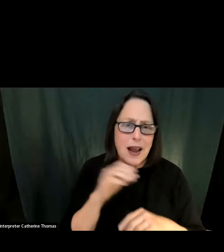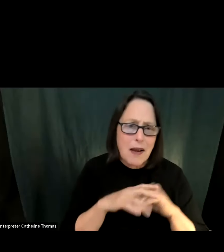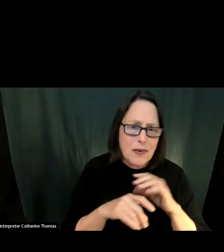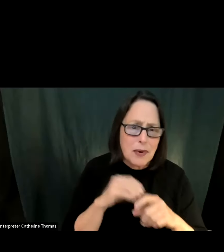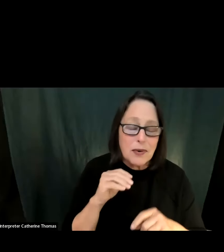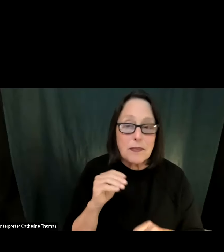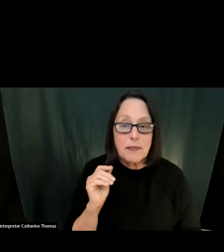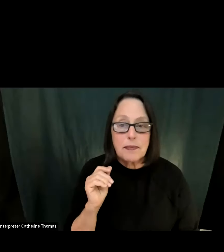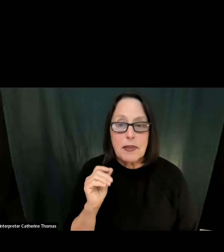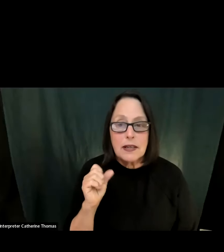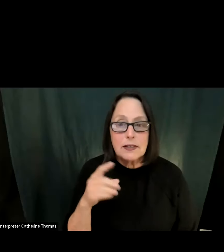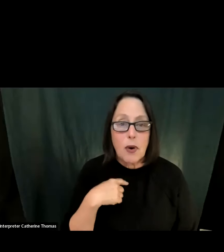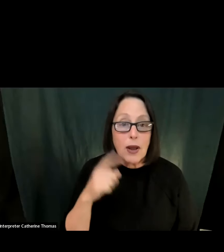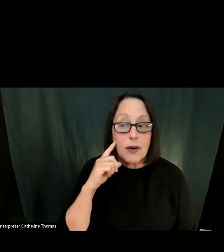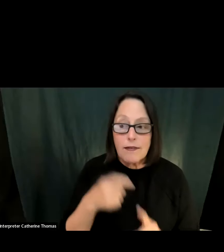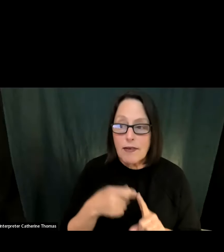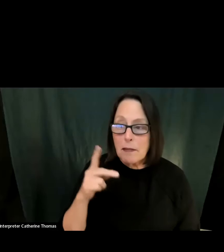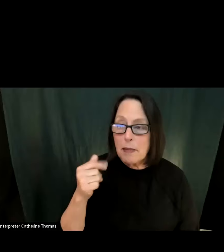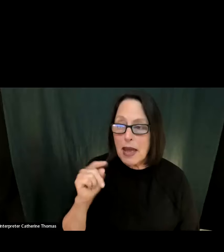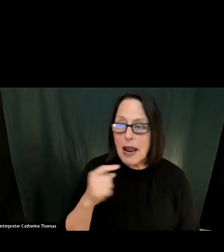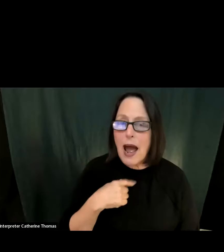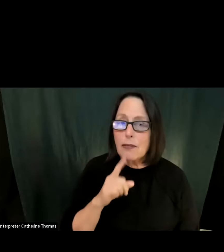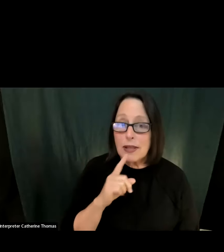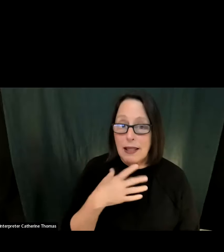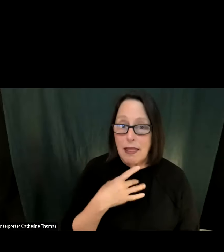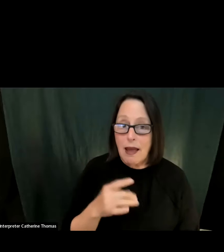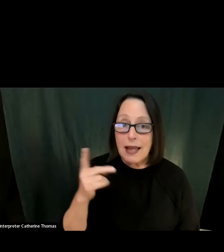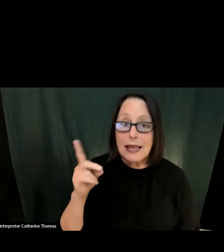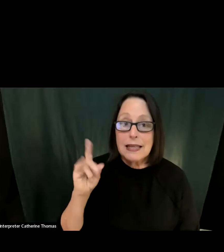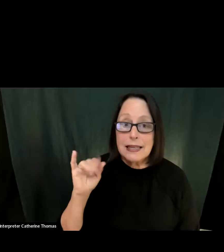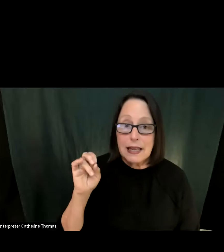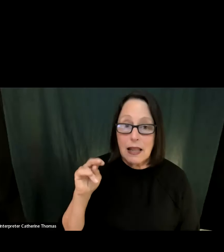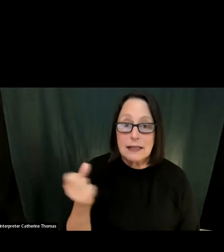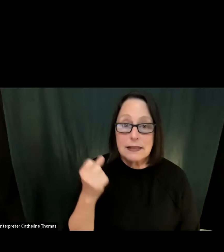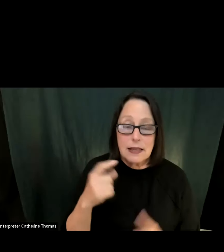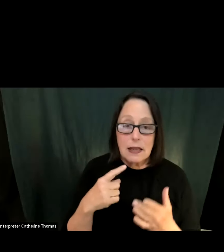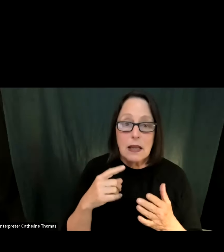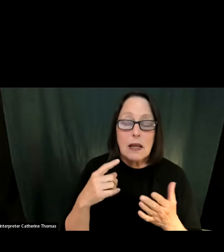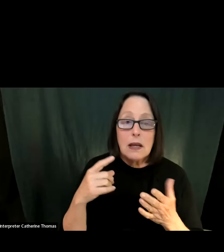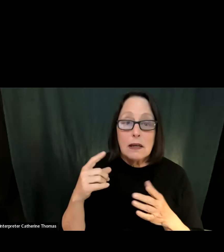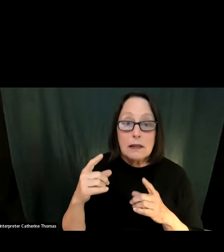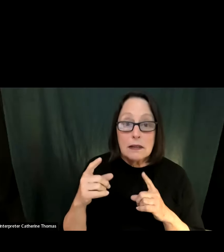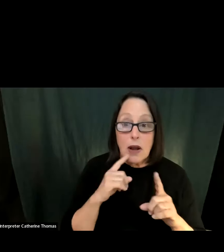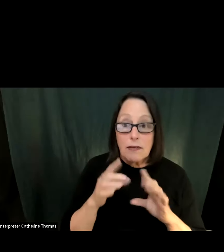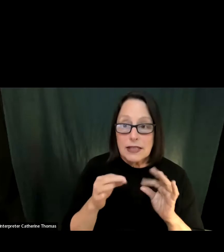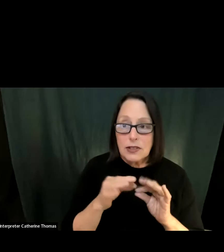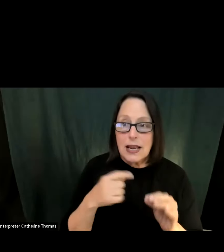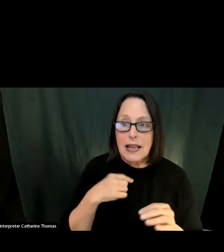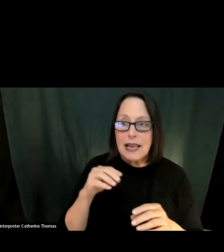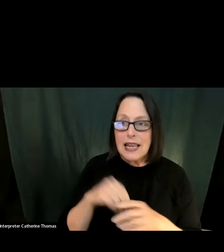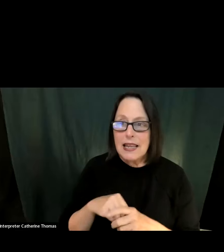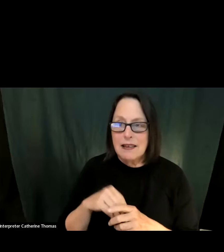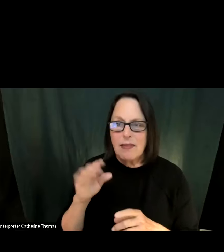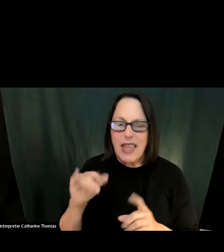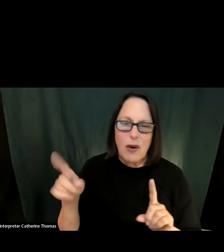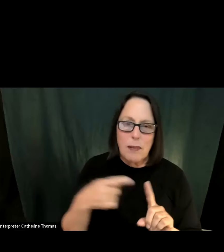mention. I heard from Puck. I appreciate Dylan's comment and had been discussing some of that in the lived experience conversation. Dylan's comment referring